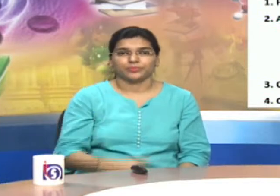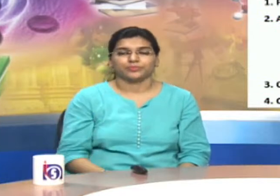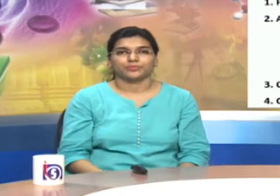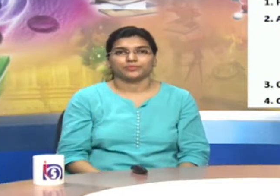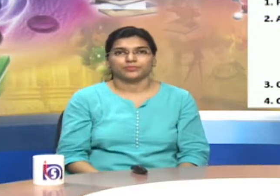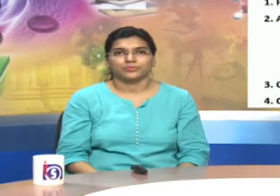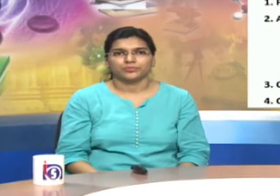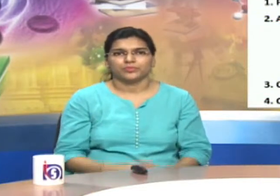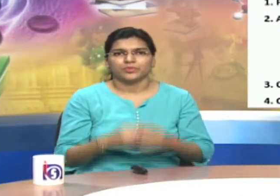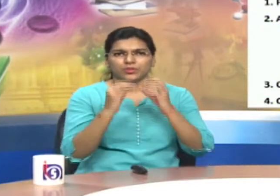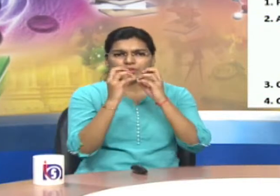Sixth word is